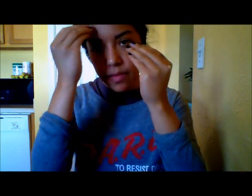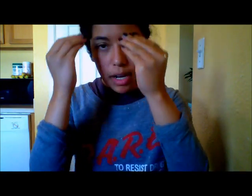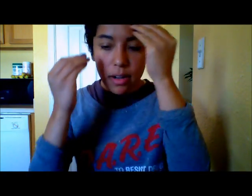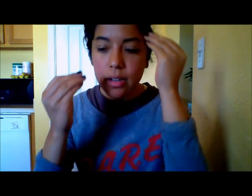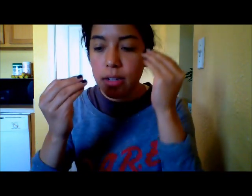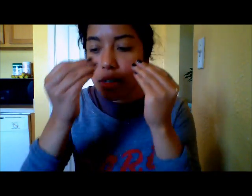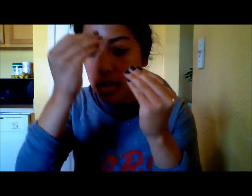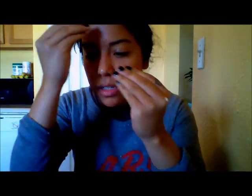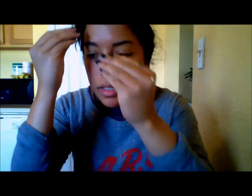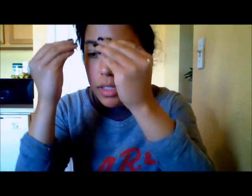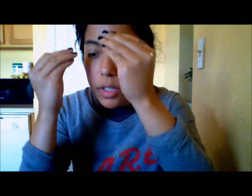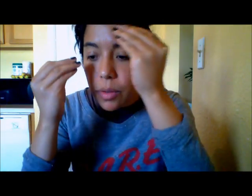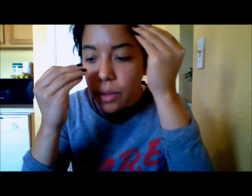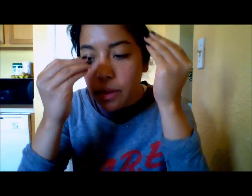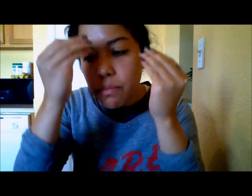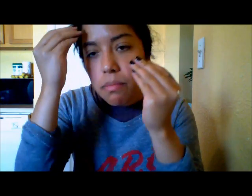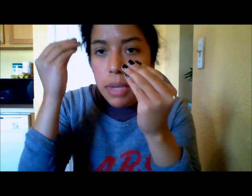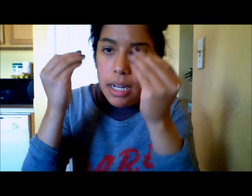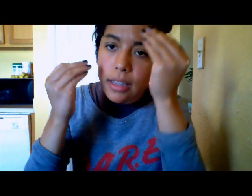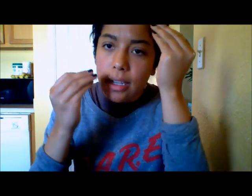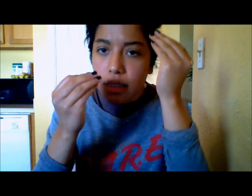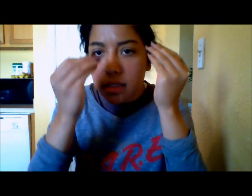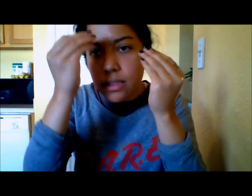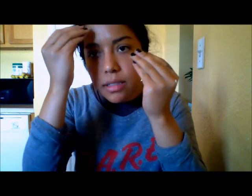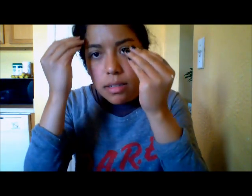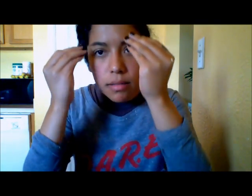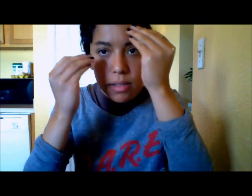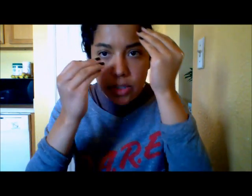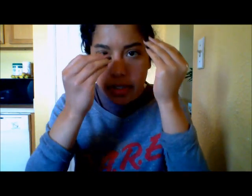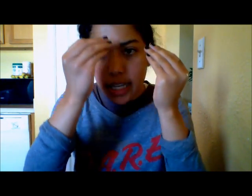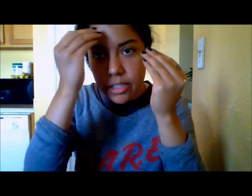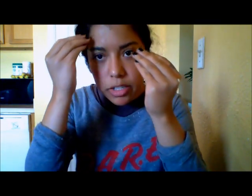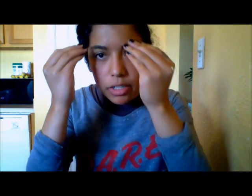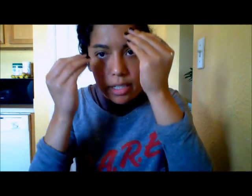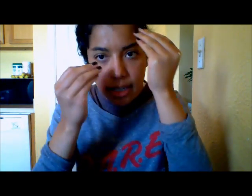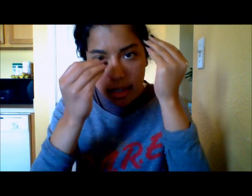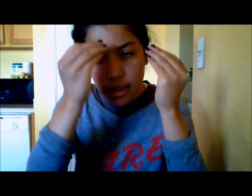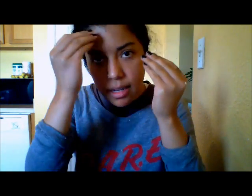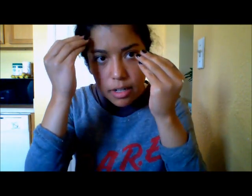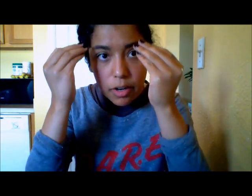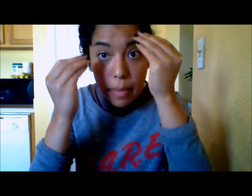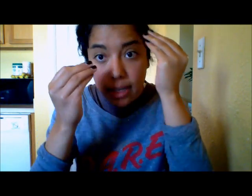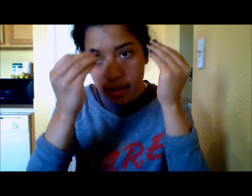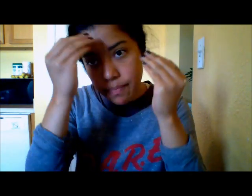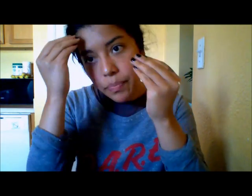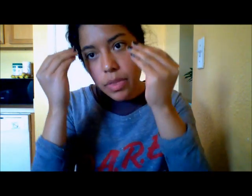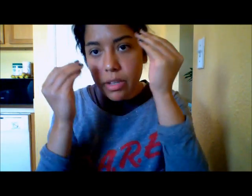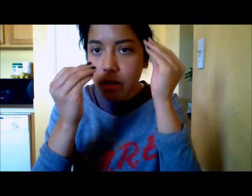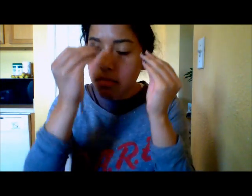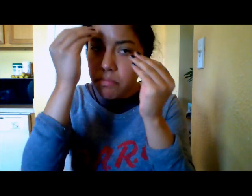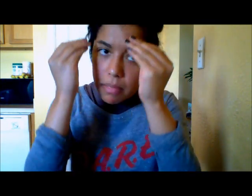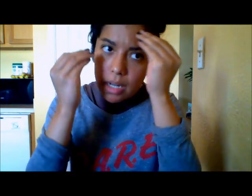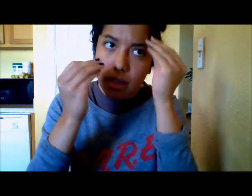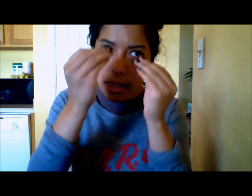classifier. So many things. So it's like circling in your mind. Many